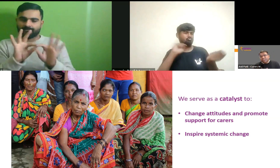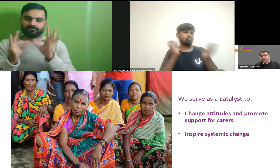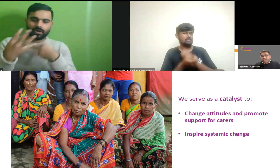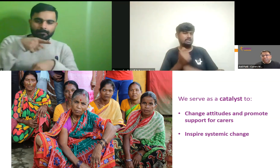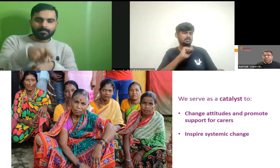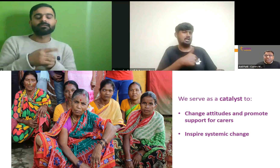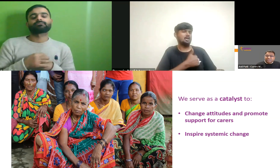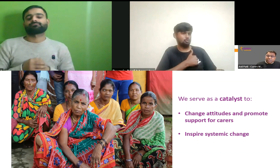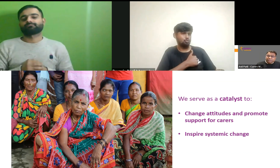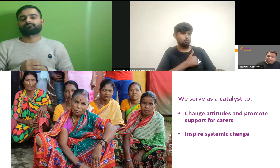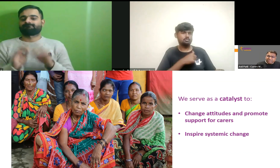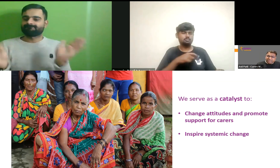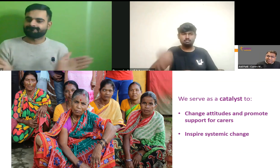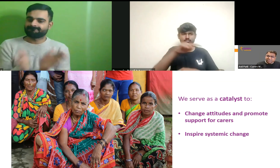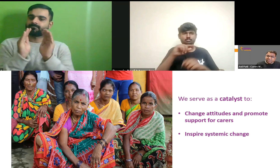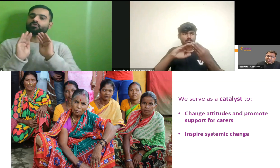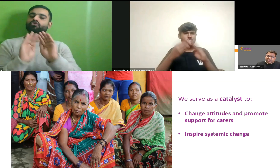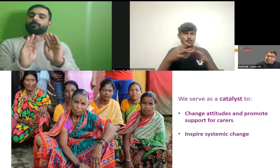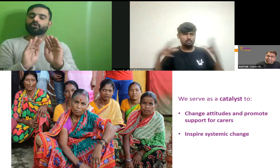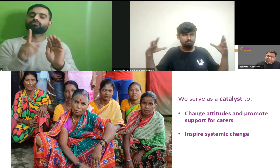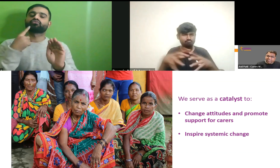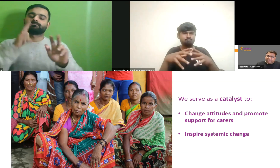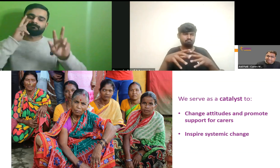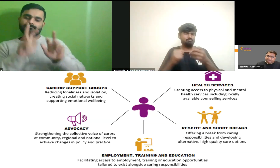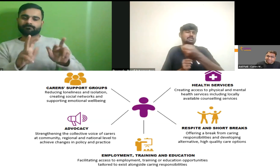and promoting support for carers.